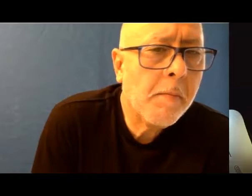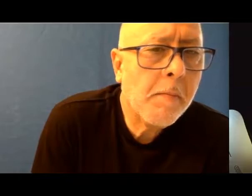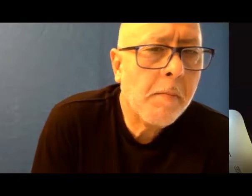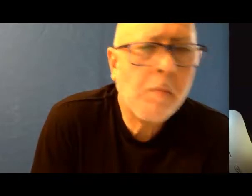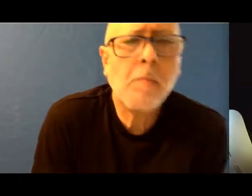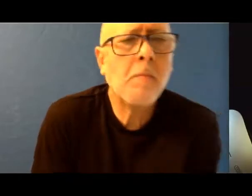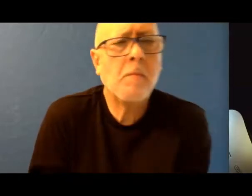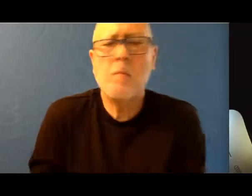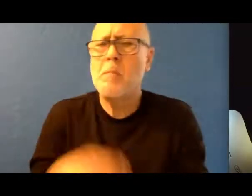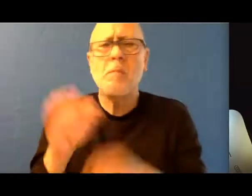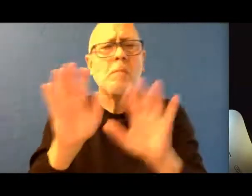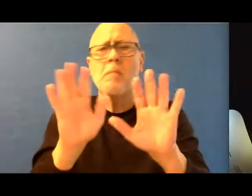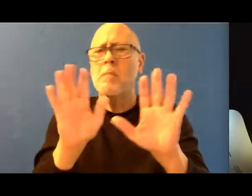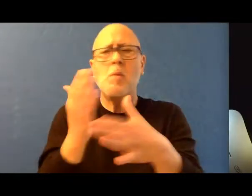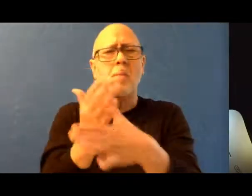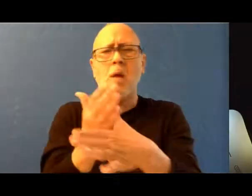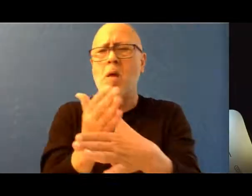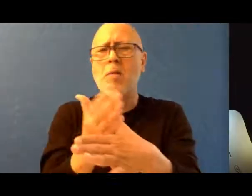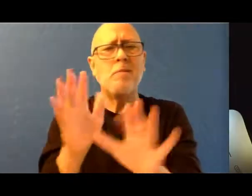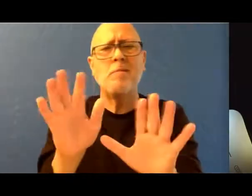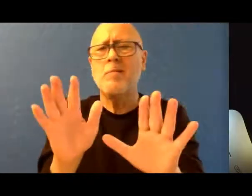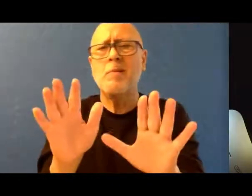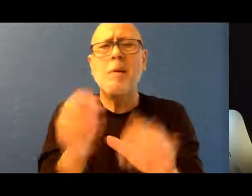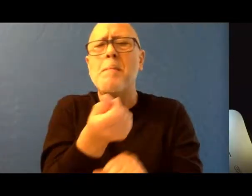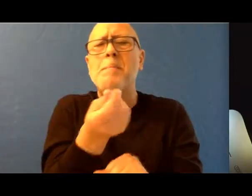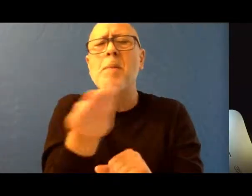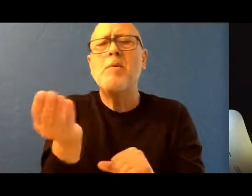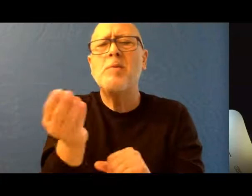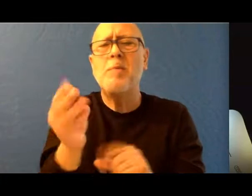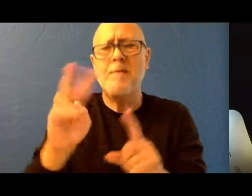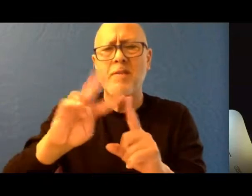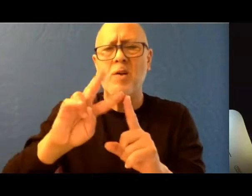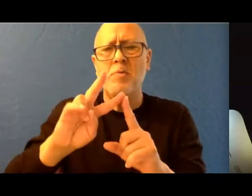Don't let the fact that this has multiple variables scare you.